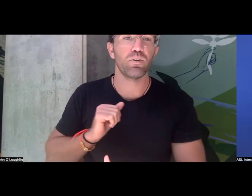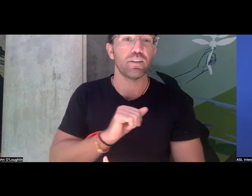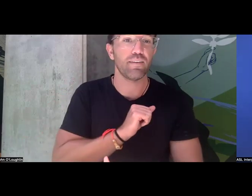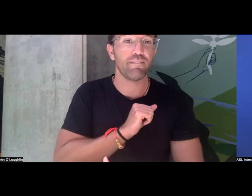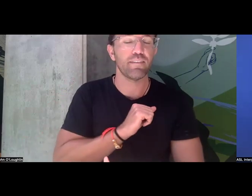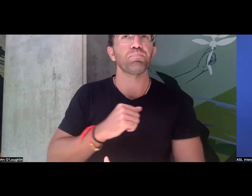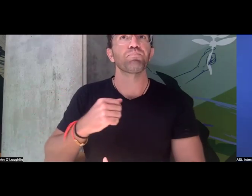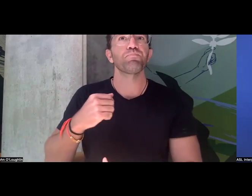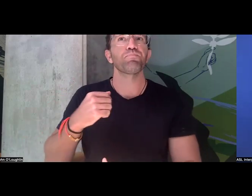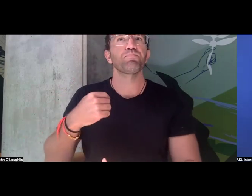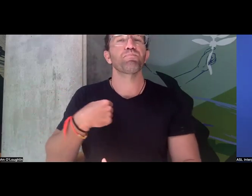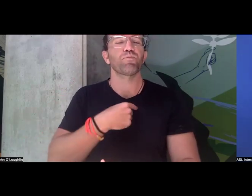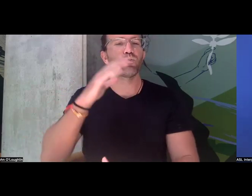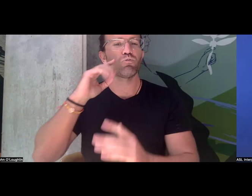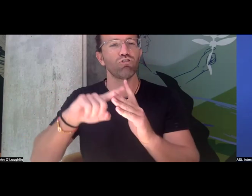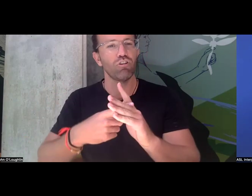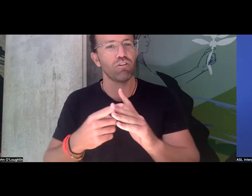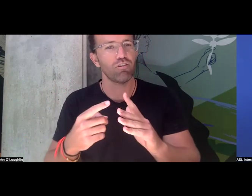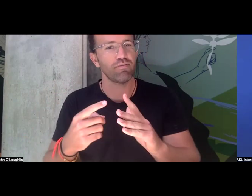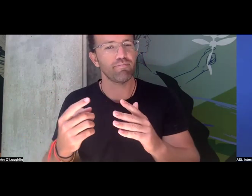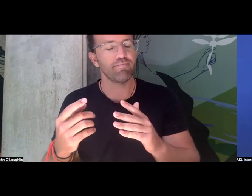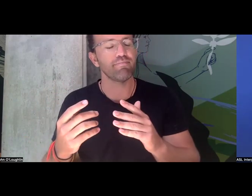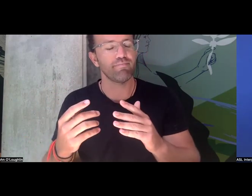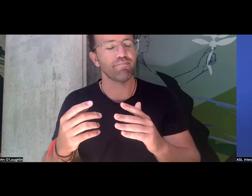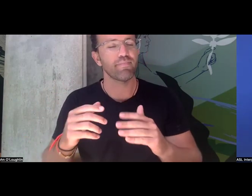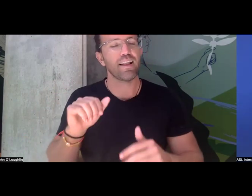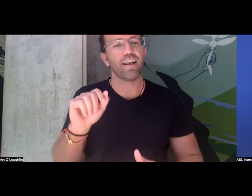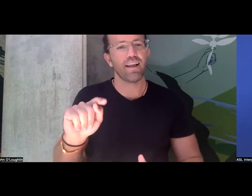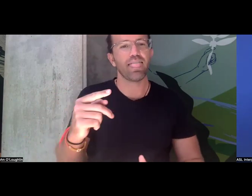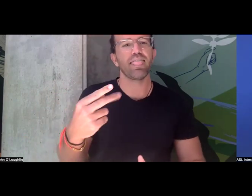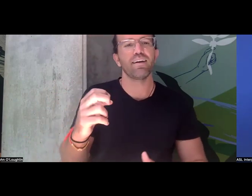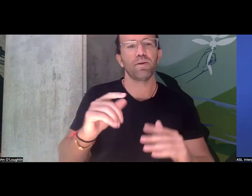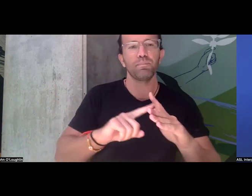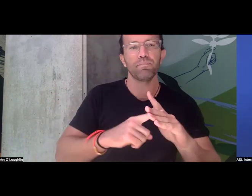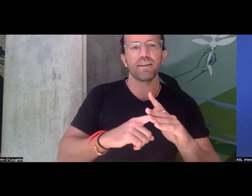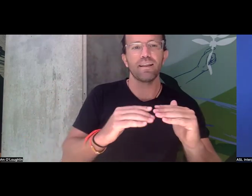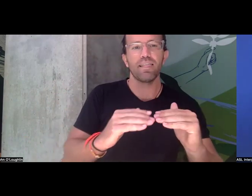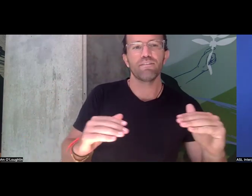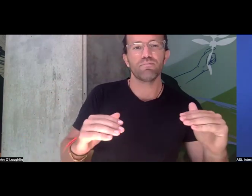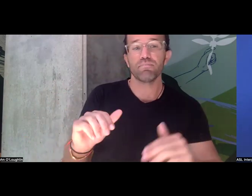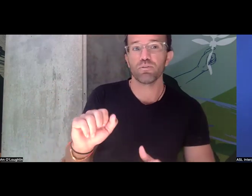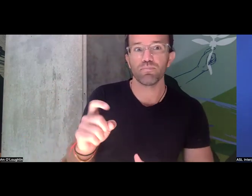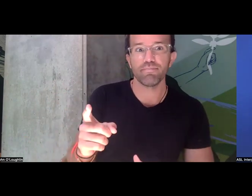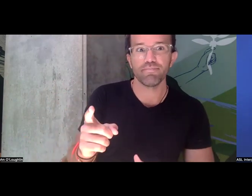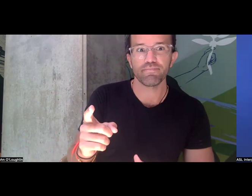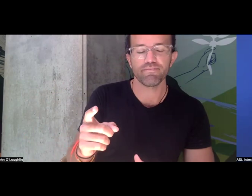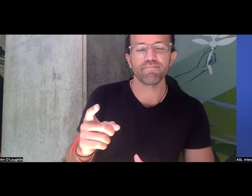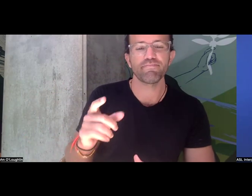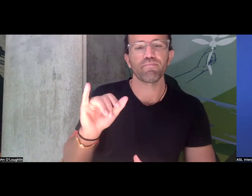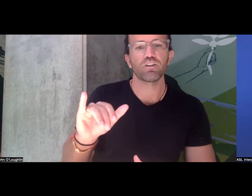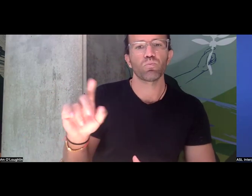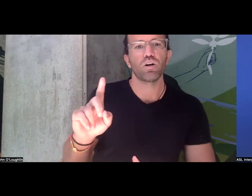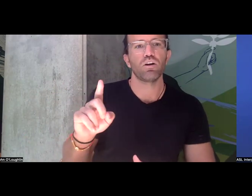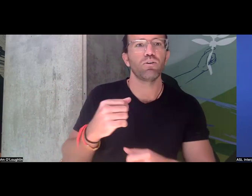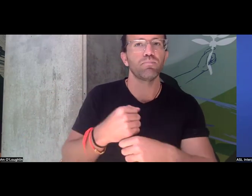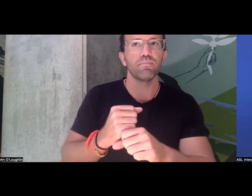And before I go any further, or we jump ahead of ourselves, I can just make sure that we start at the beginning